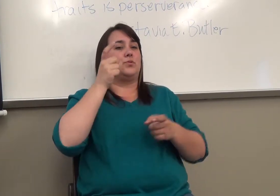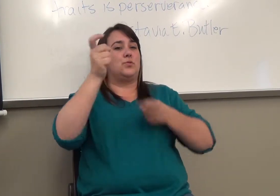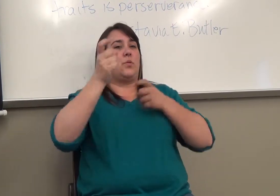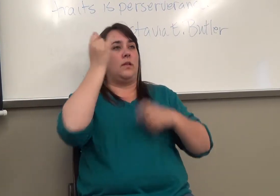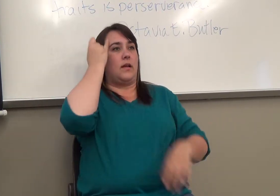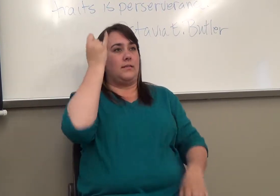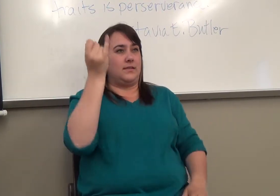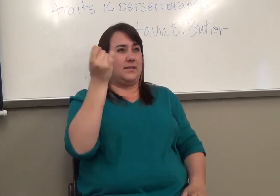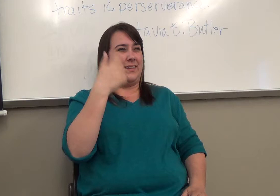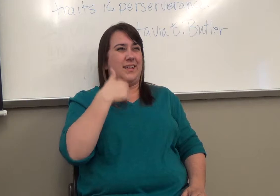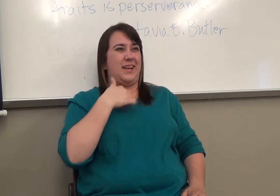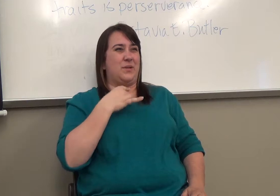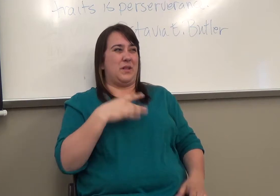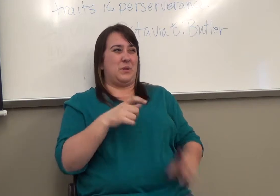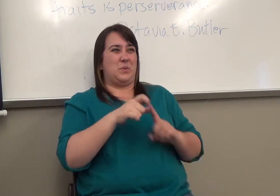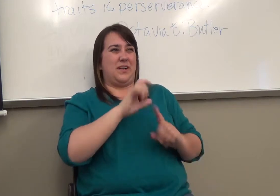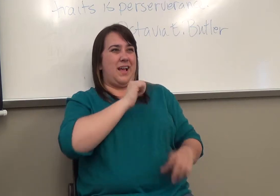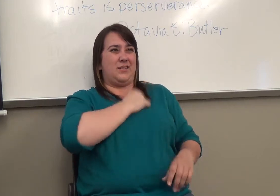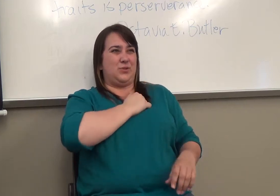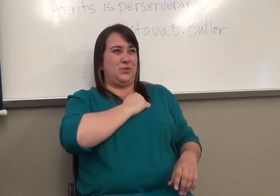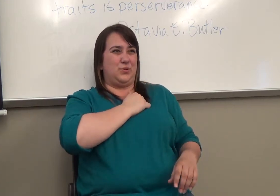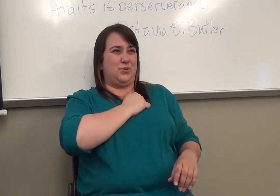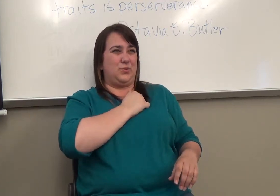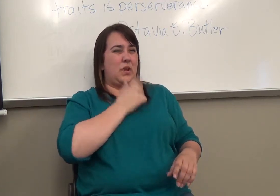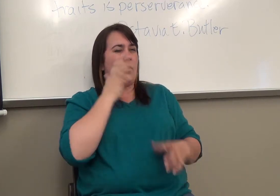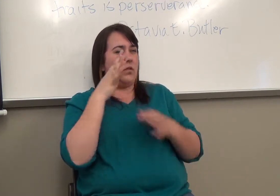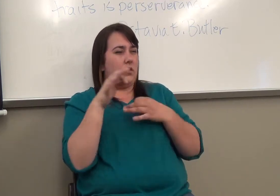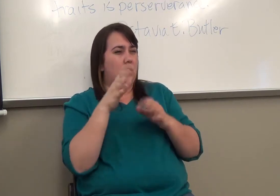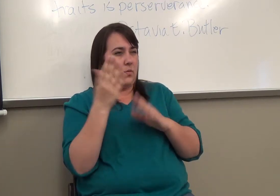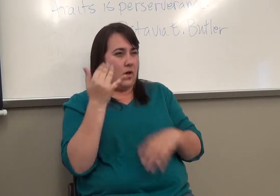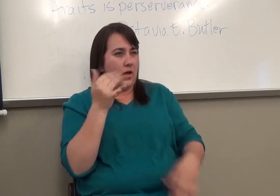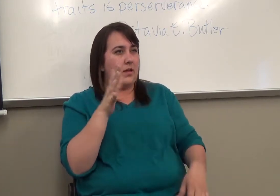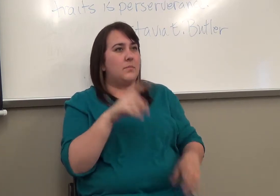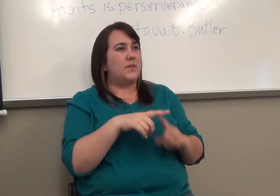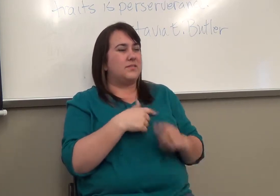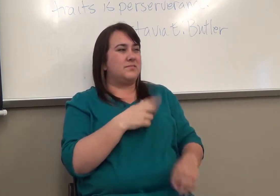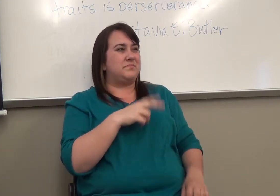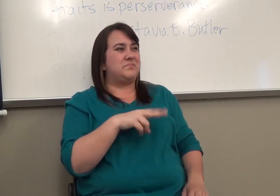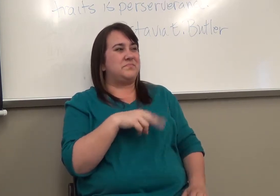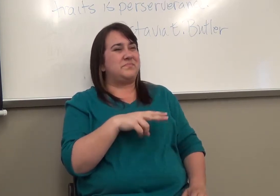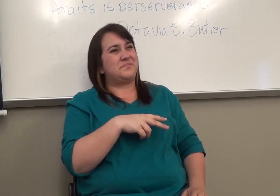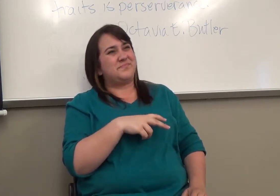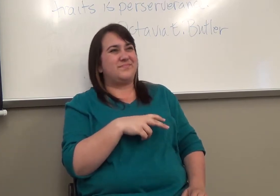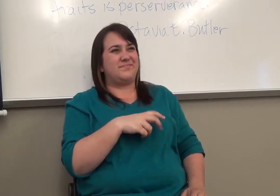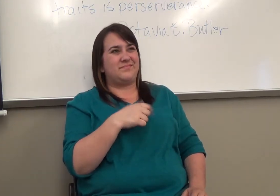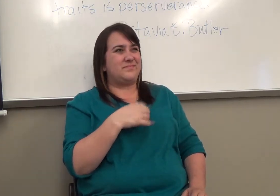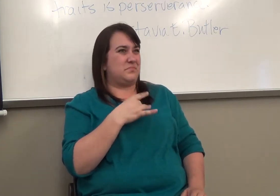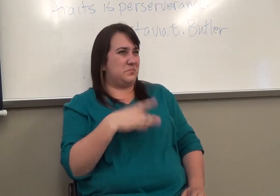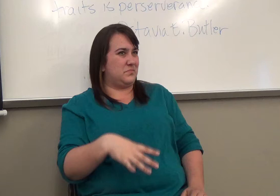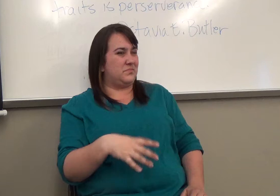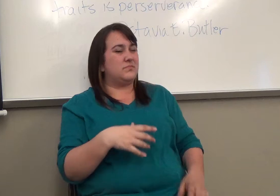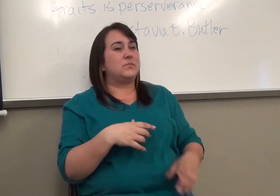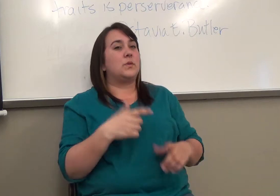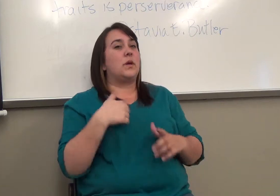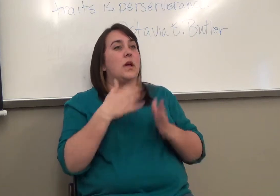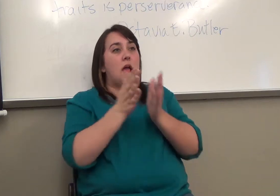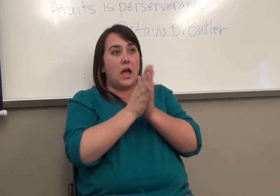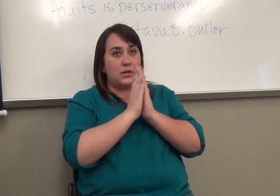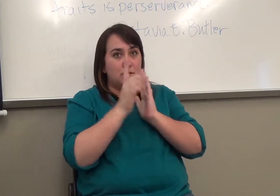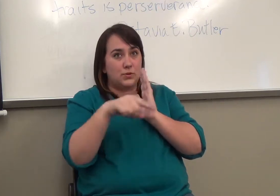I don't really like that word attitude. We'll talk about why I don't like it. So what I'm going to ask you to do from now on,